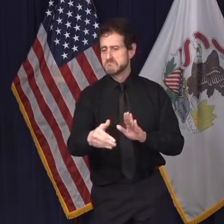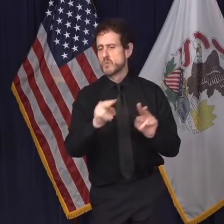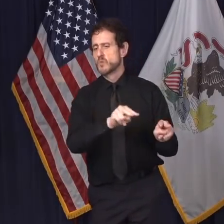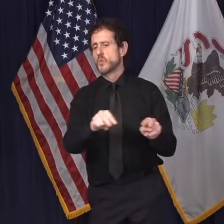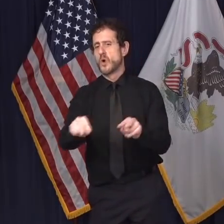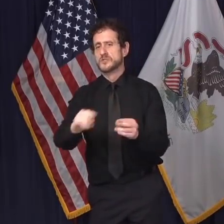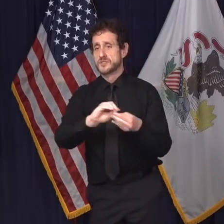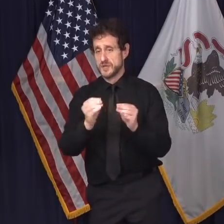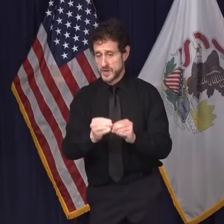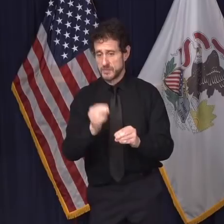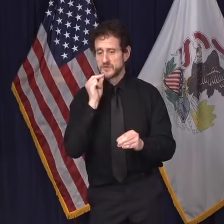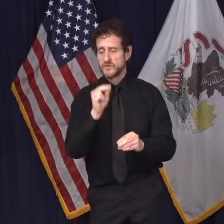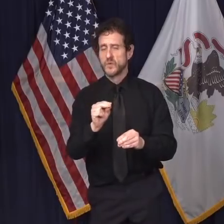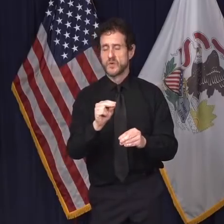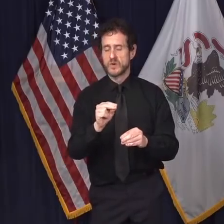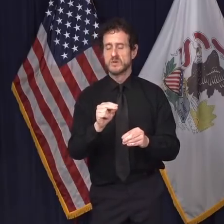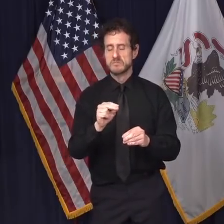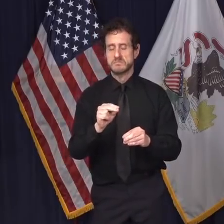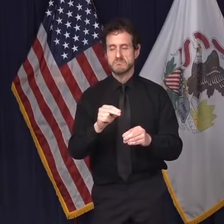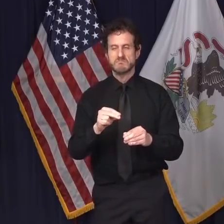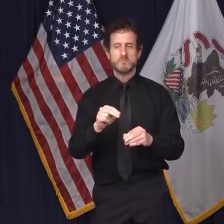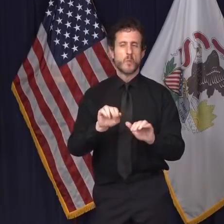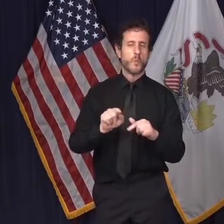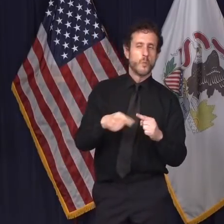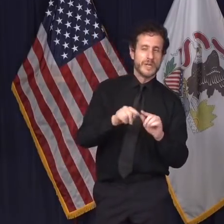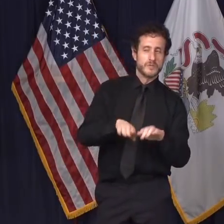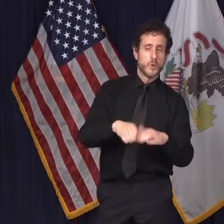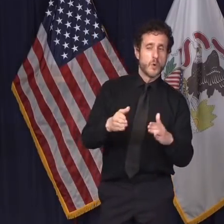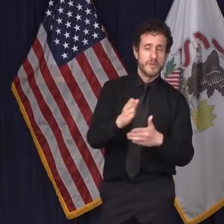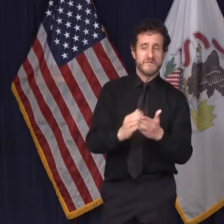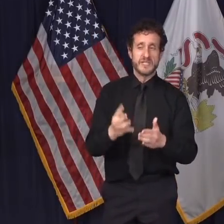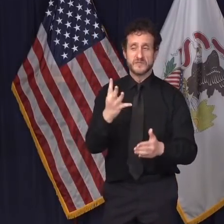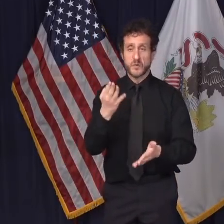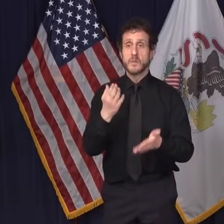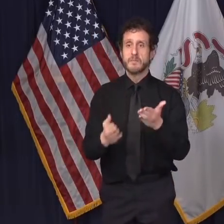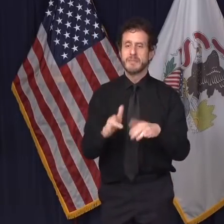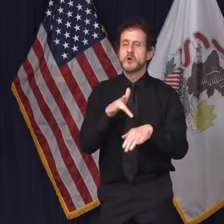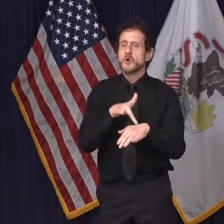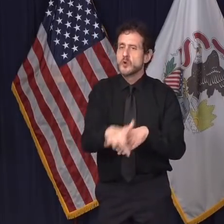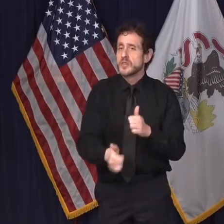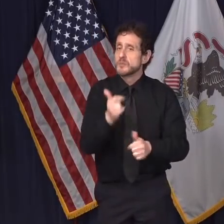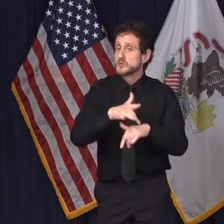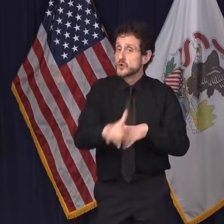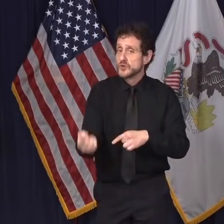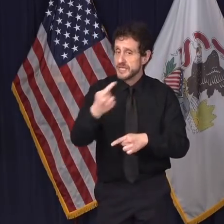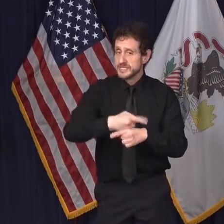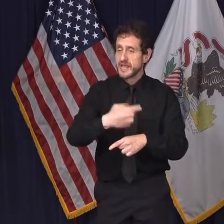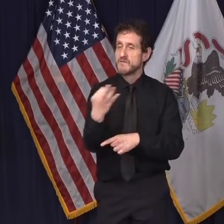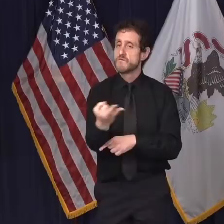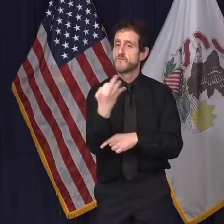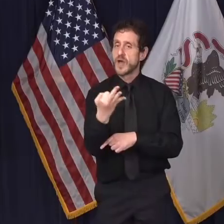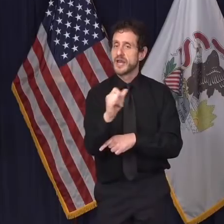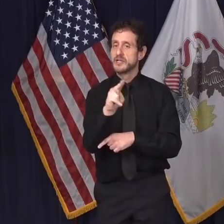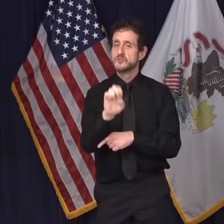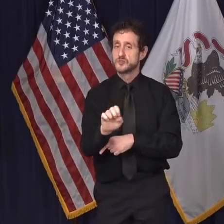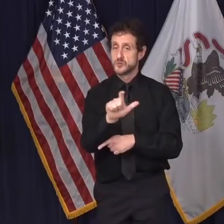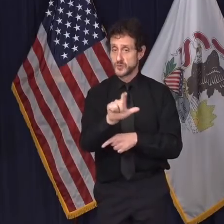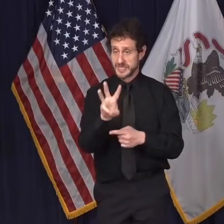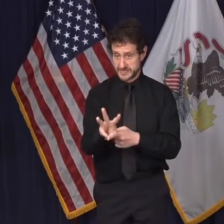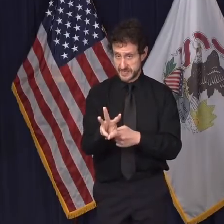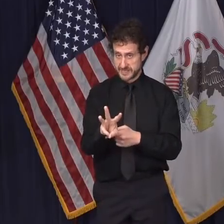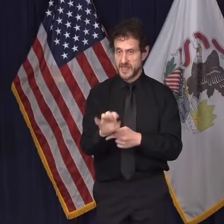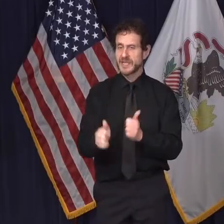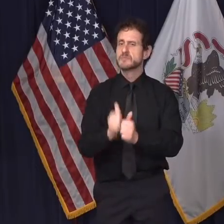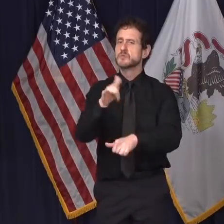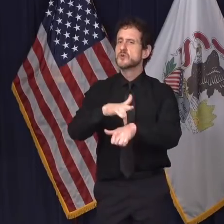that meet the metrics could move into Phase 4 possibly as early as Friday, June 26th. That's the